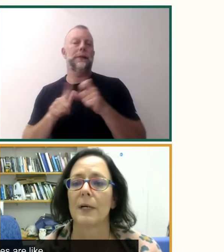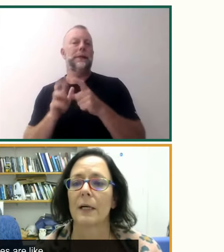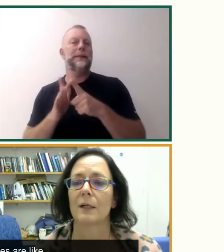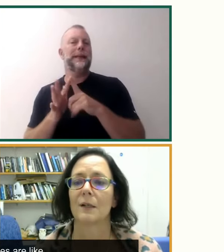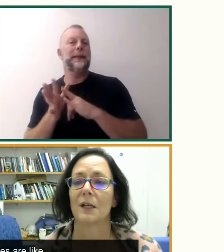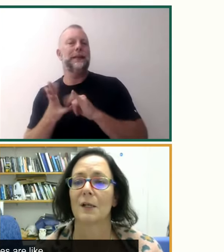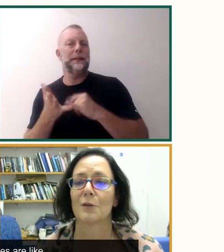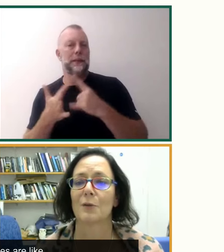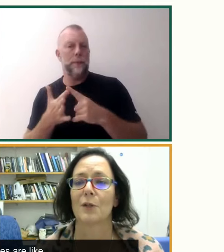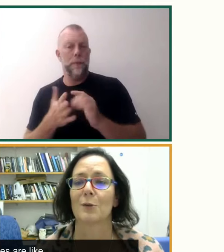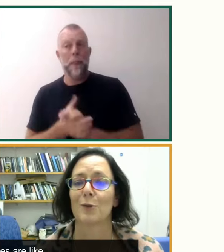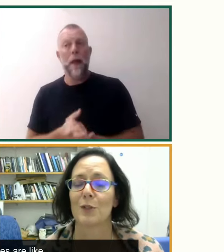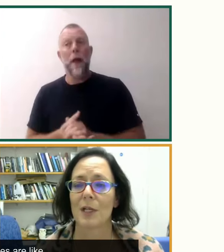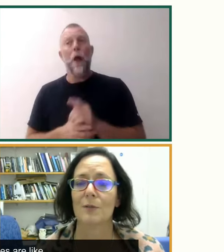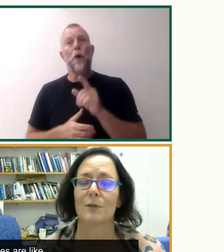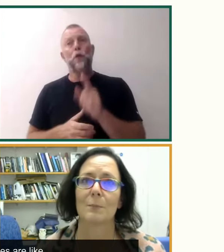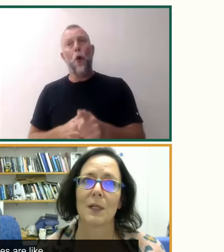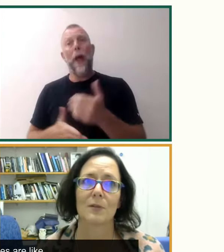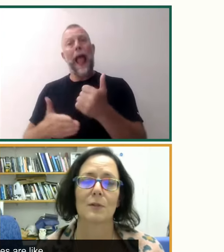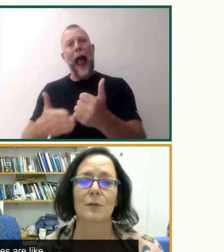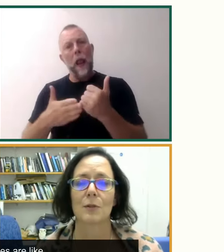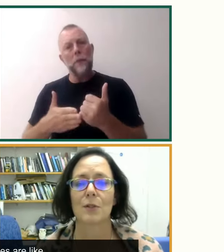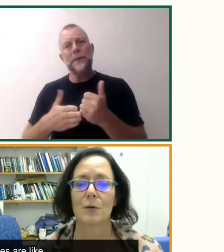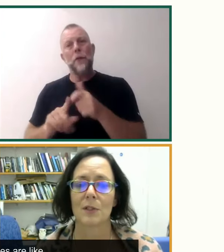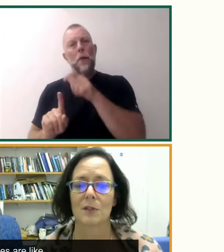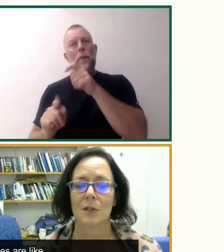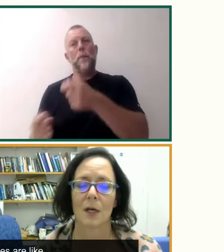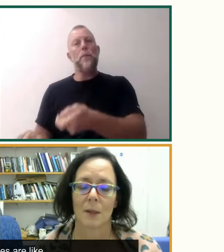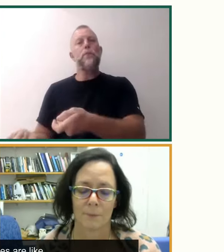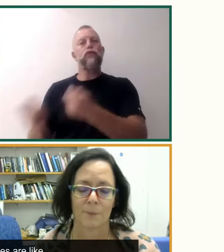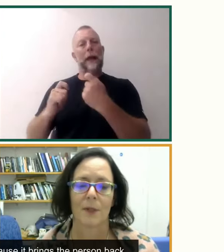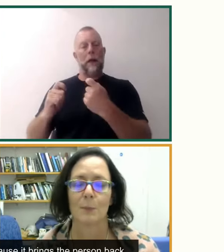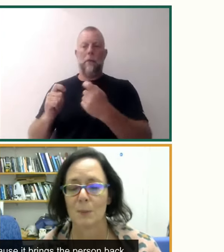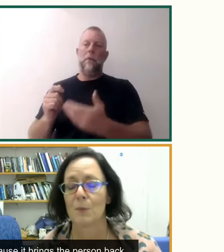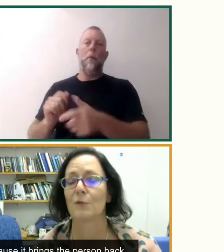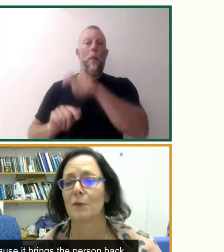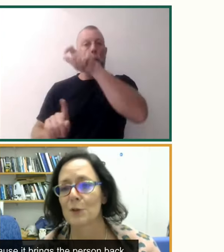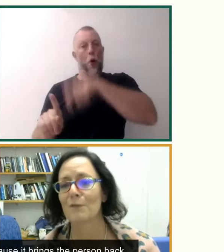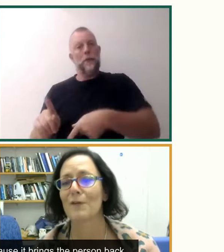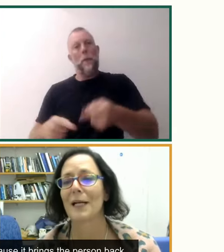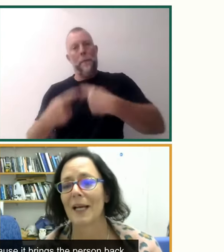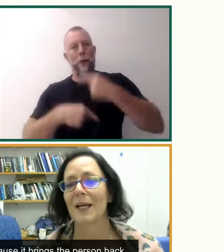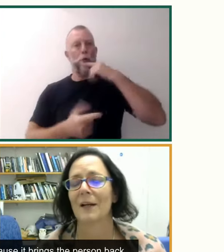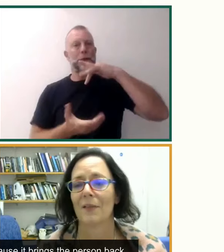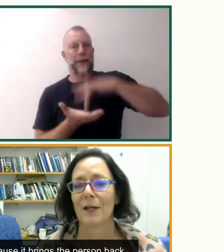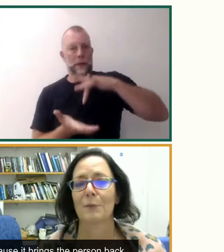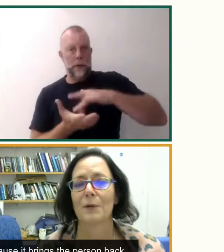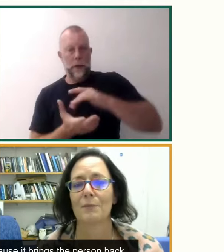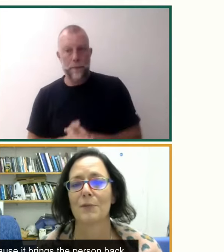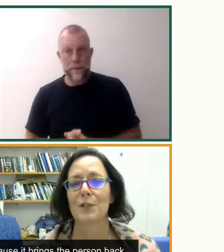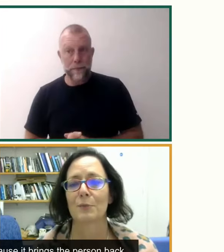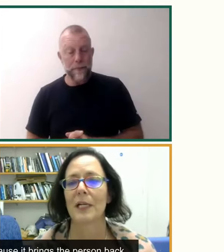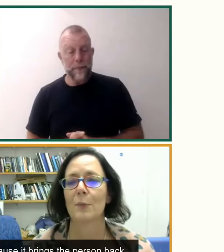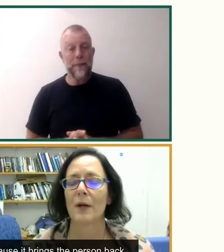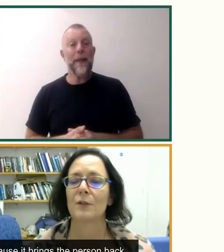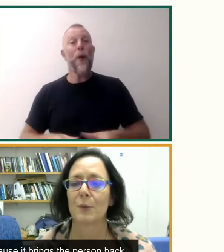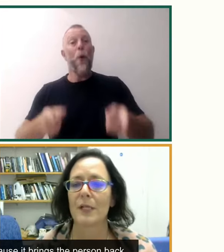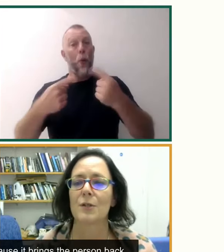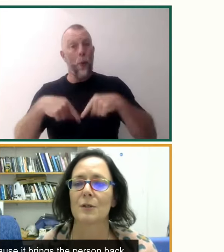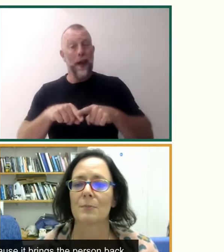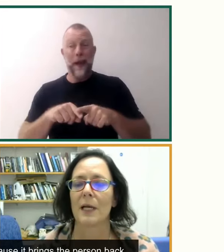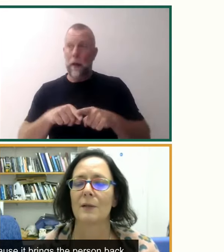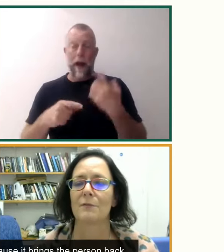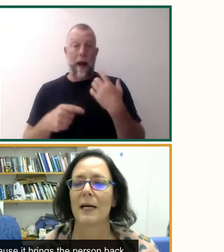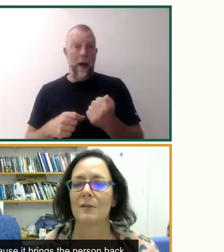brings the person back to the center, and because it also shows us, maybe more philosophically, that we're these really